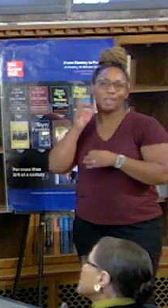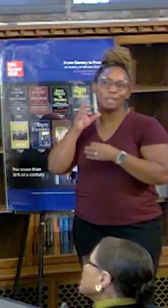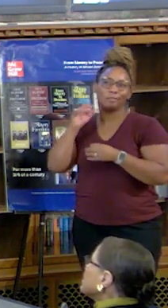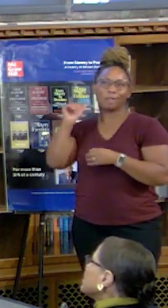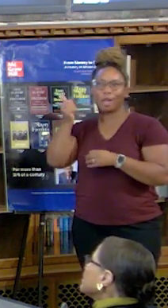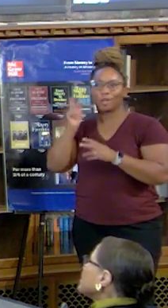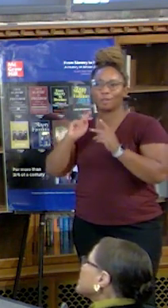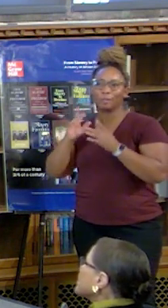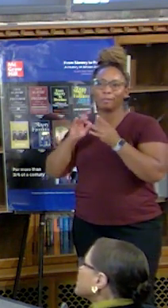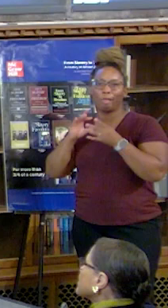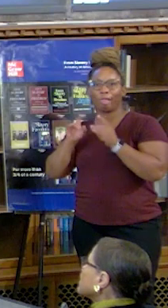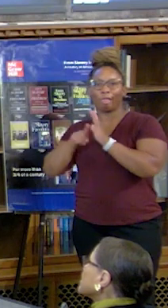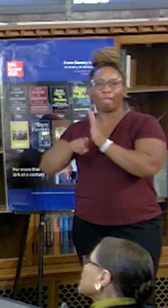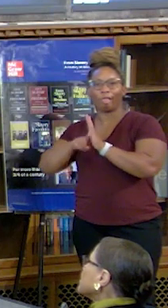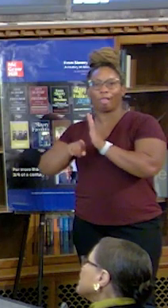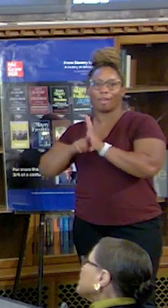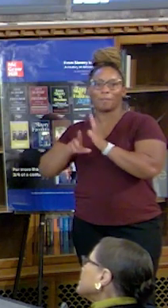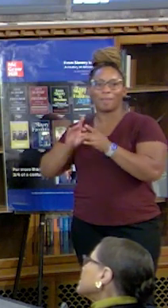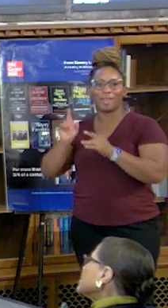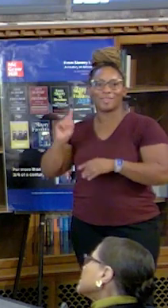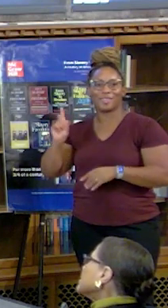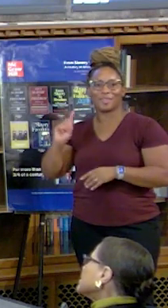Dr negative